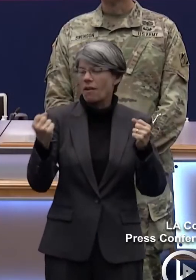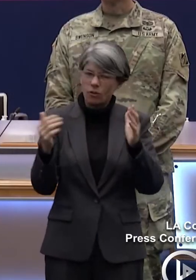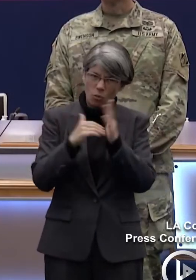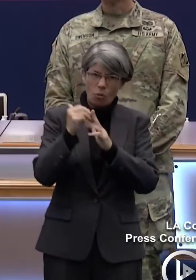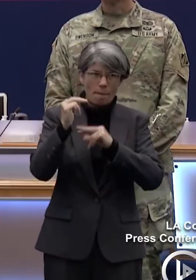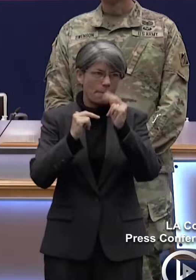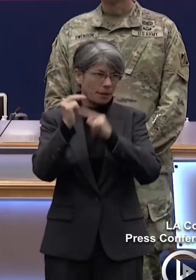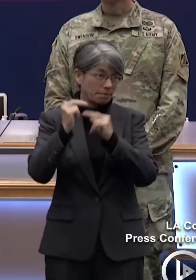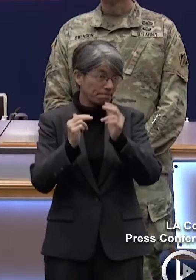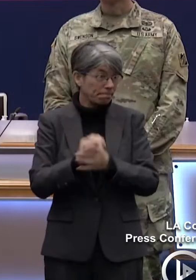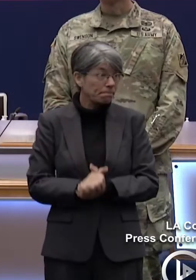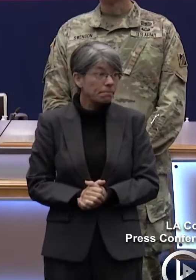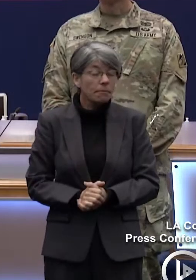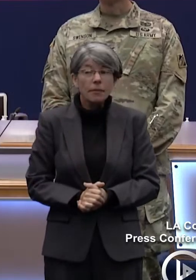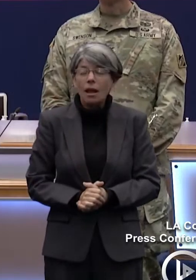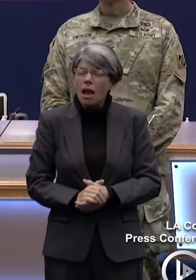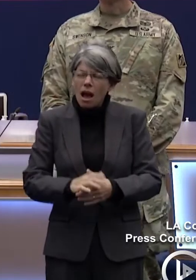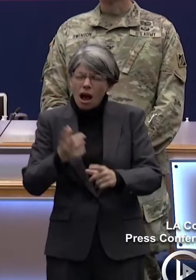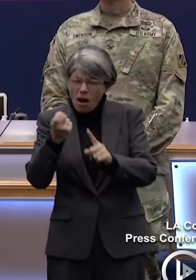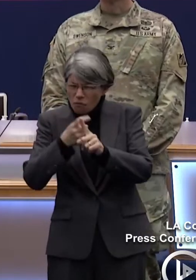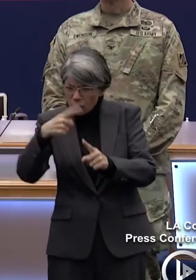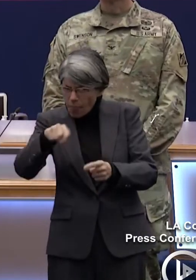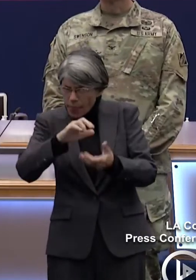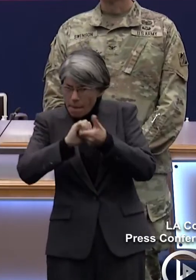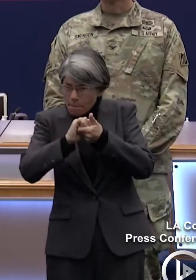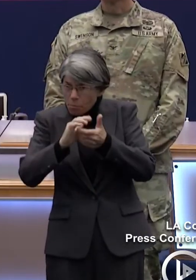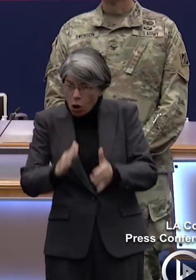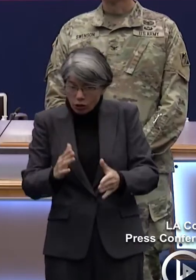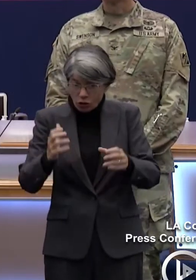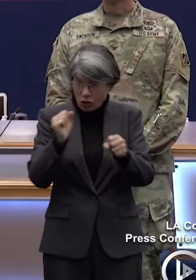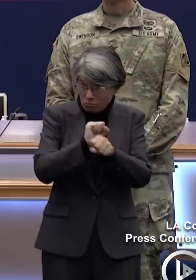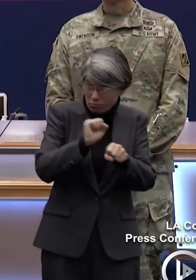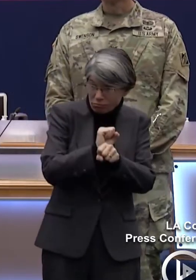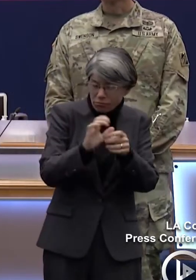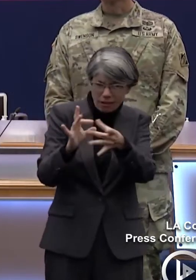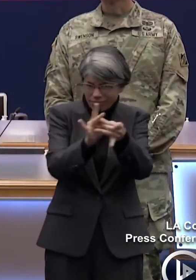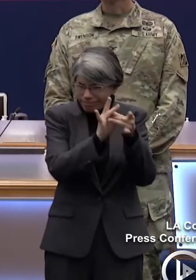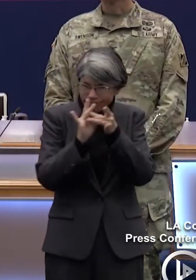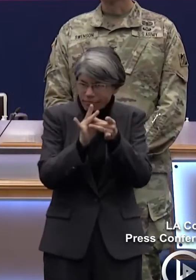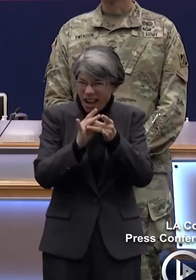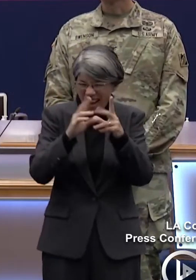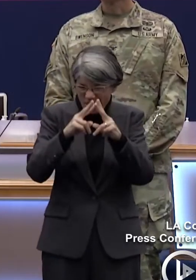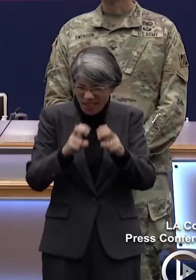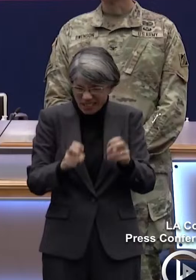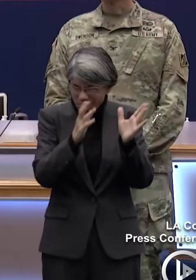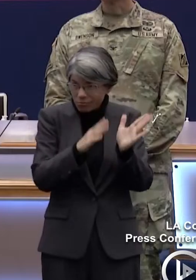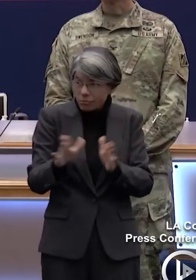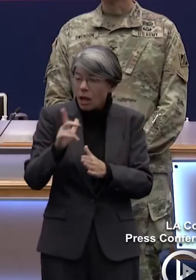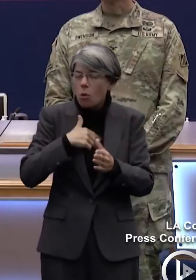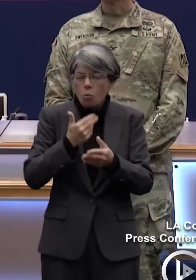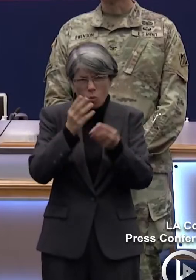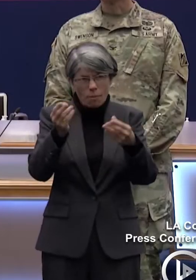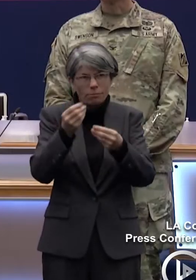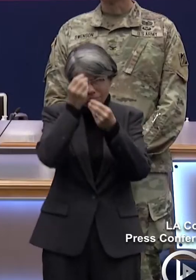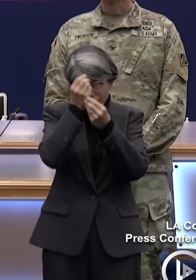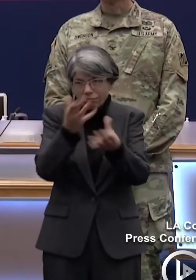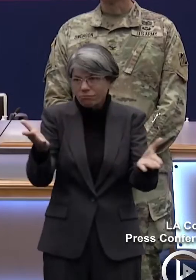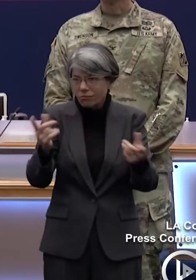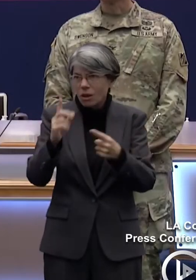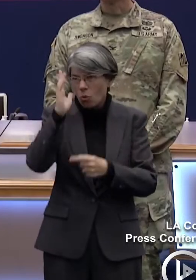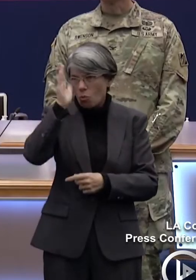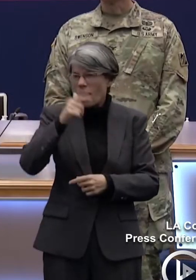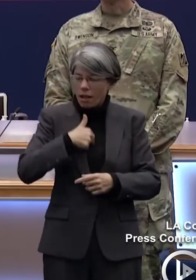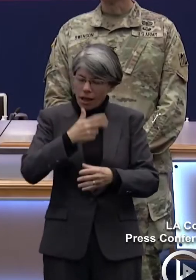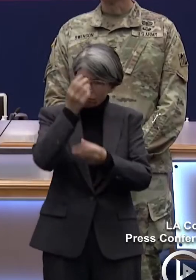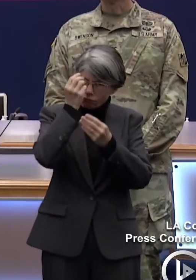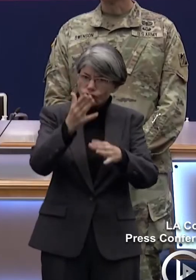rebuild. Findings from the partners collaborating on the assessment plan will be shared publicly and